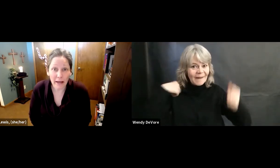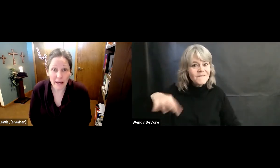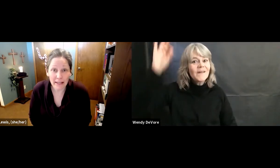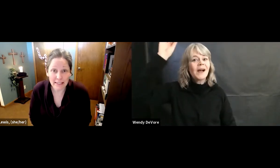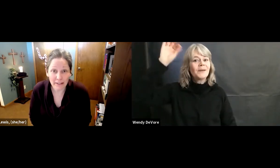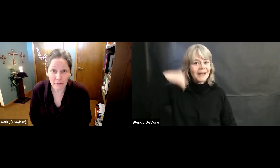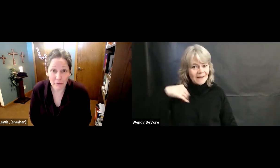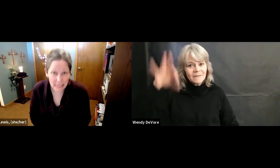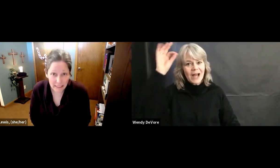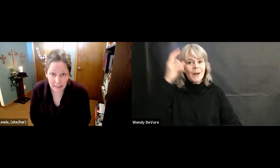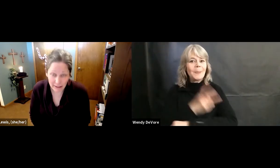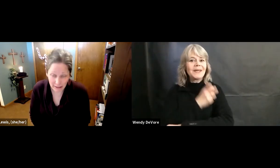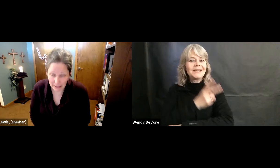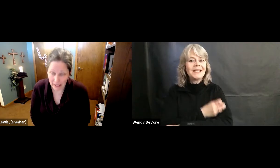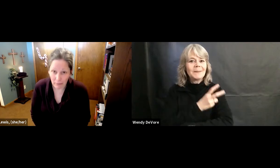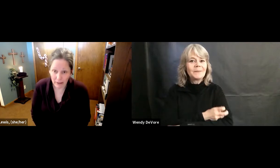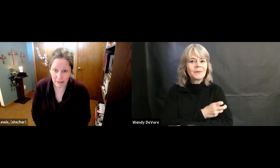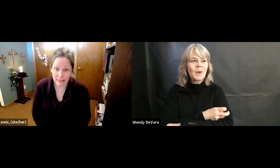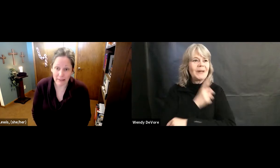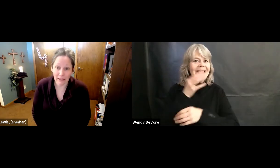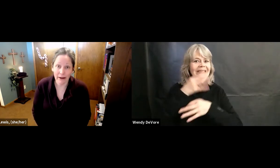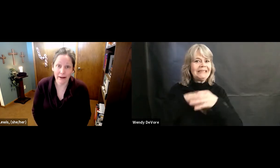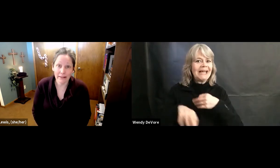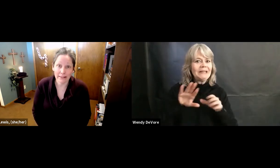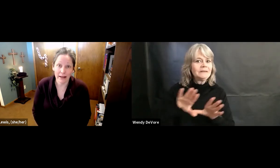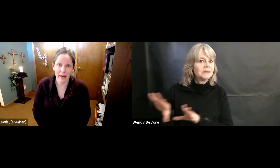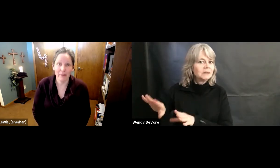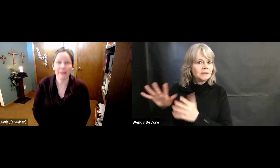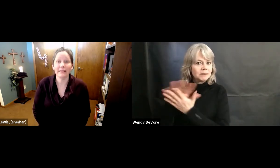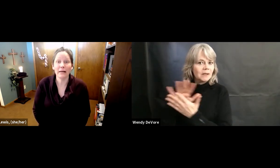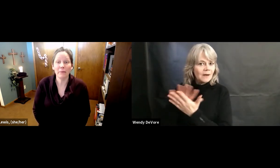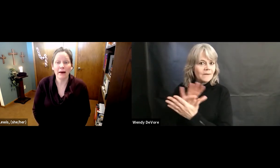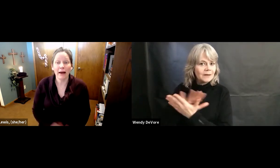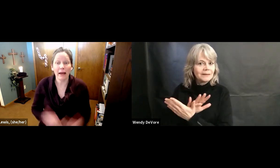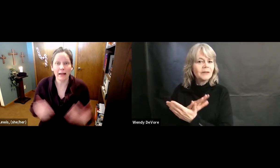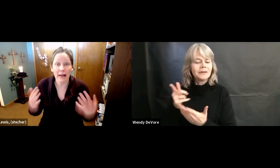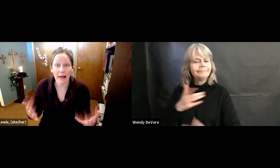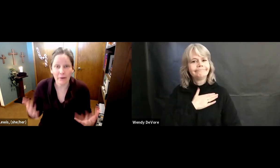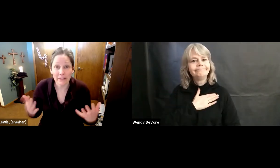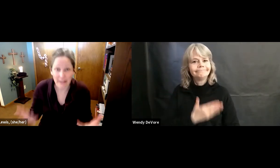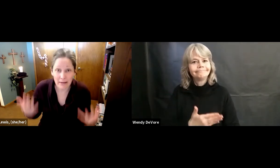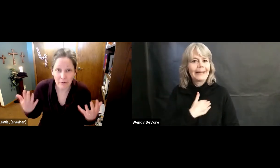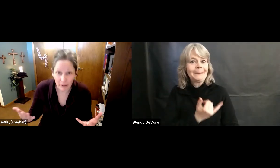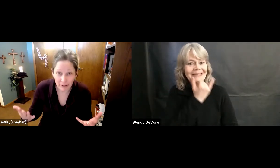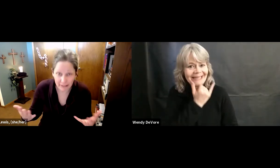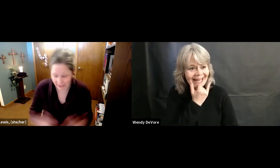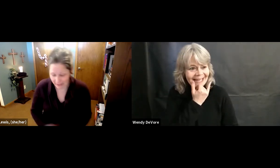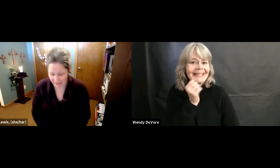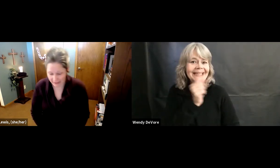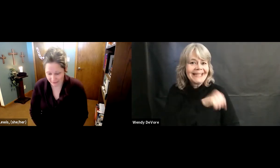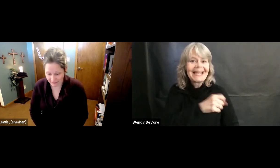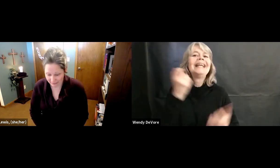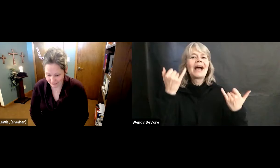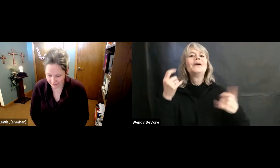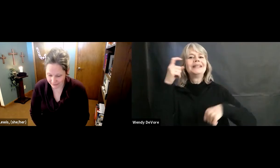So instead of pretending like nothing happened, he said, yes, I messed up, and now it's time to party.